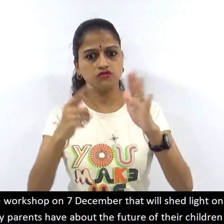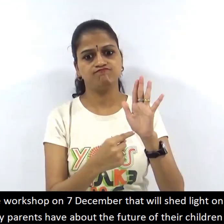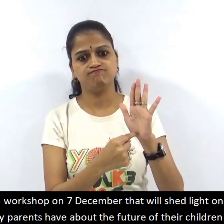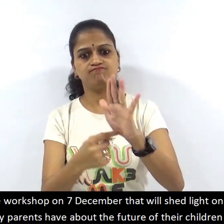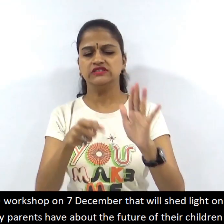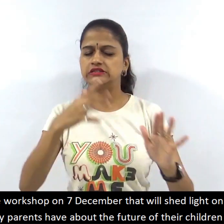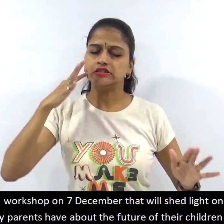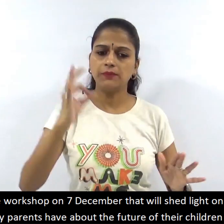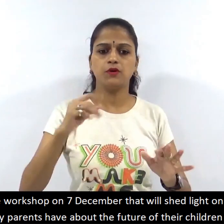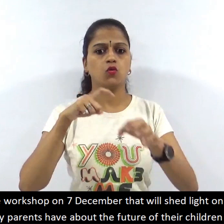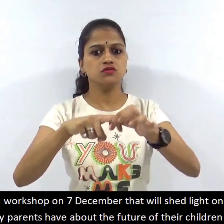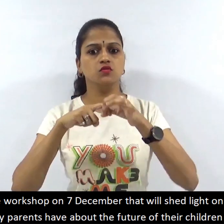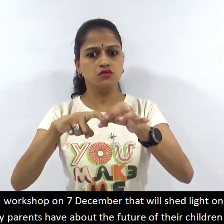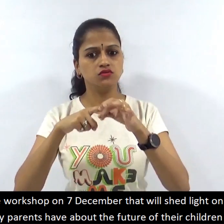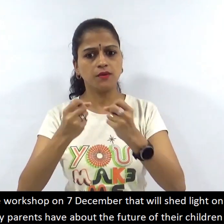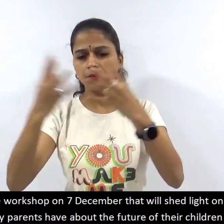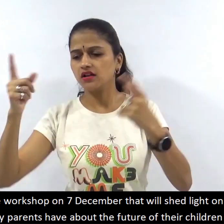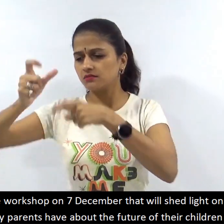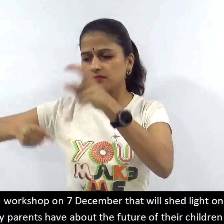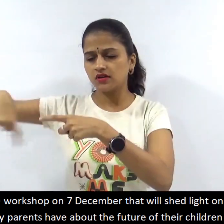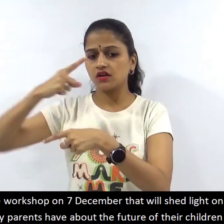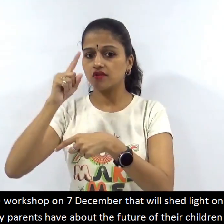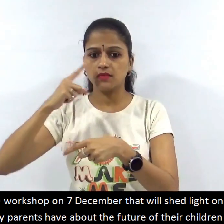parents have about the future of their children with disabilities.